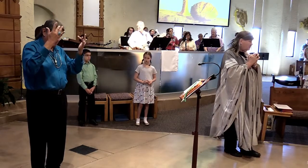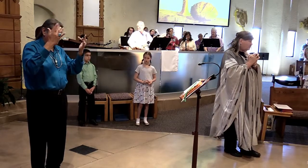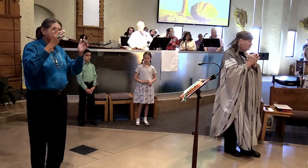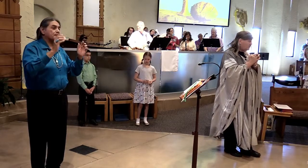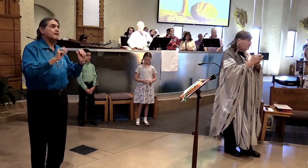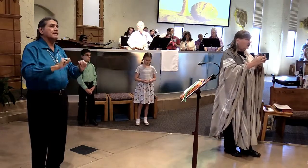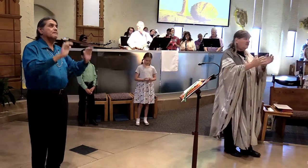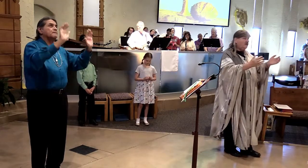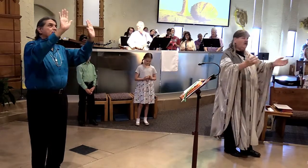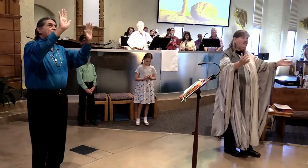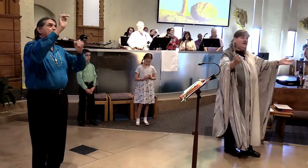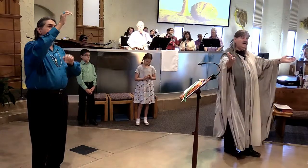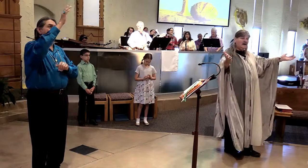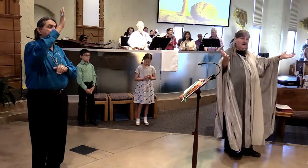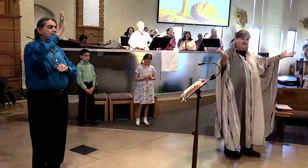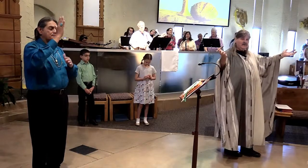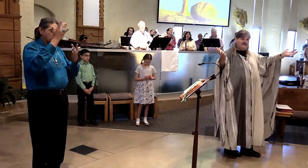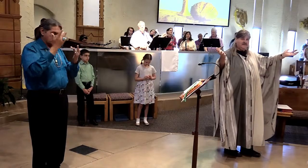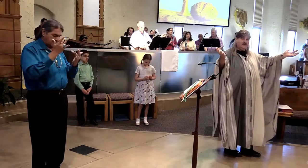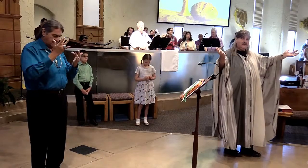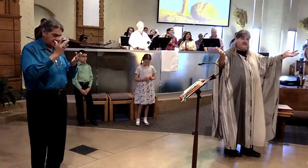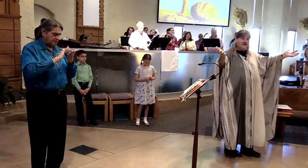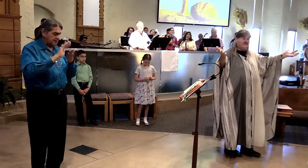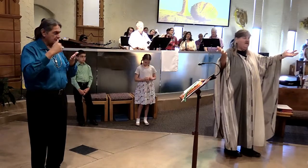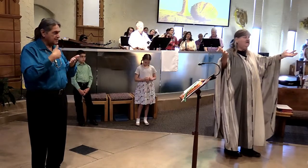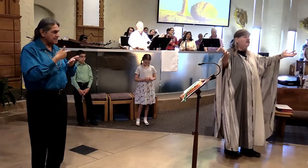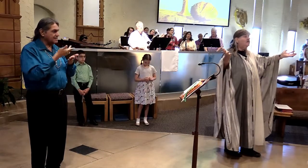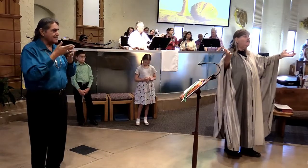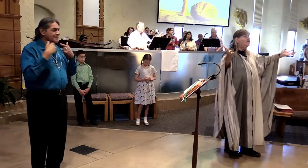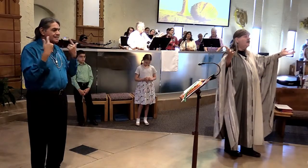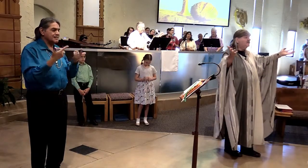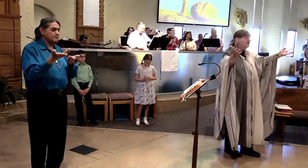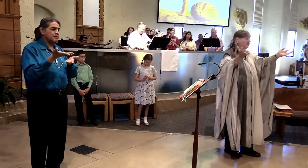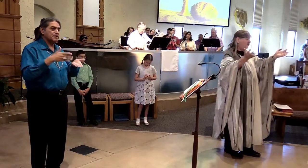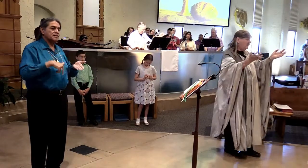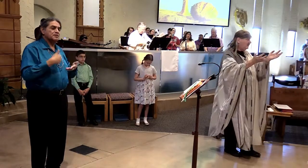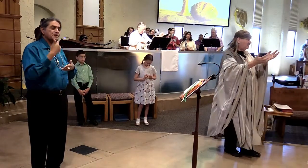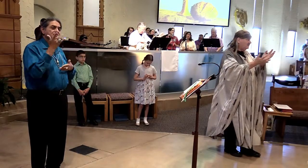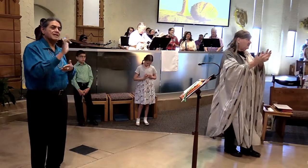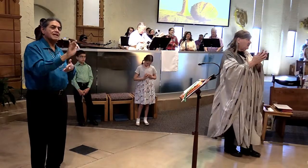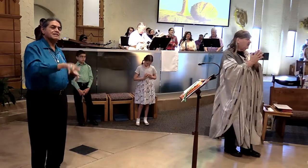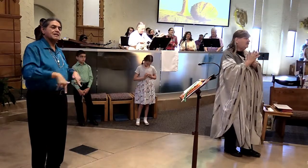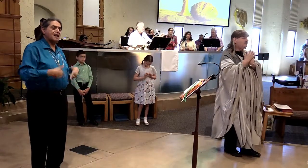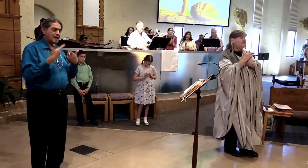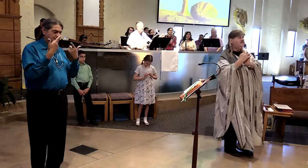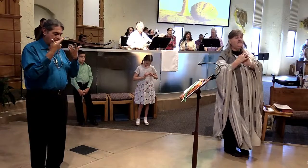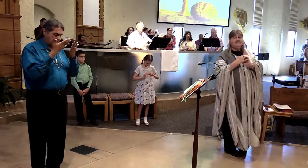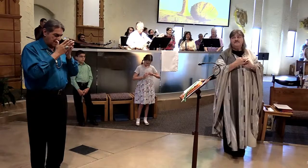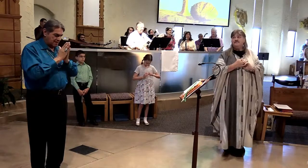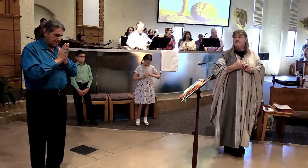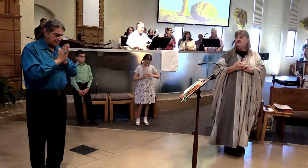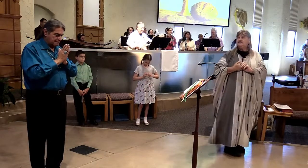have mercy. May Almighty God have mercy, forgive us our sin, bring us to everlasting life.